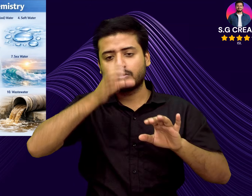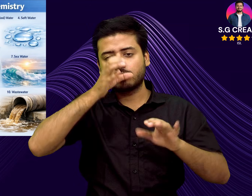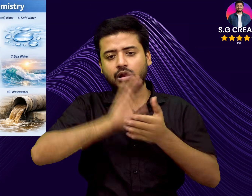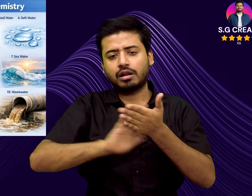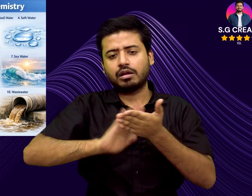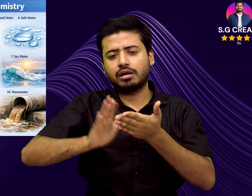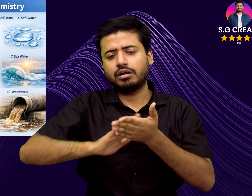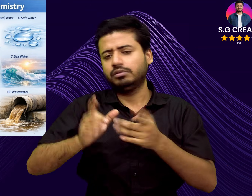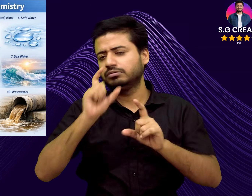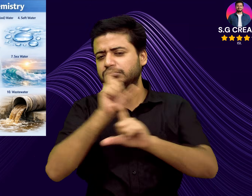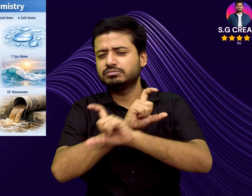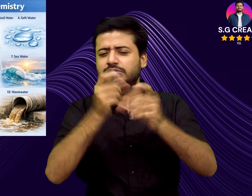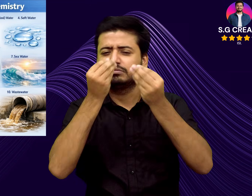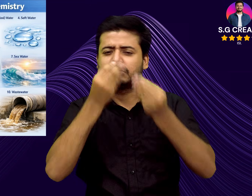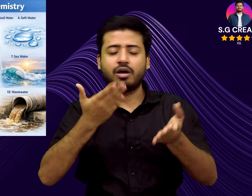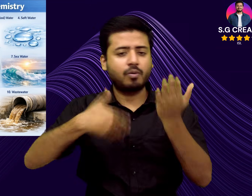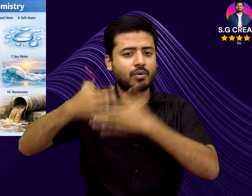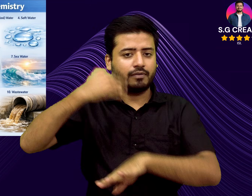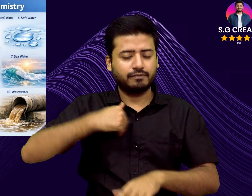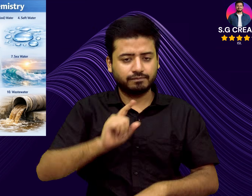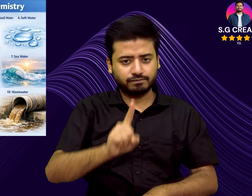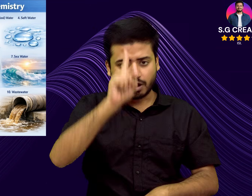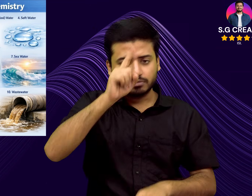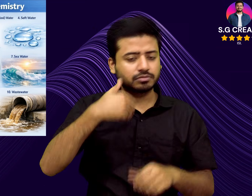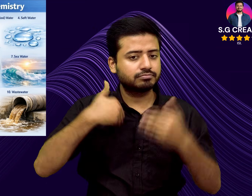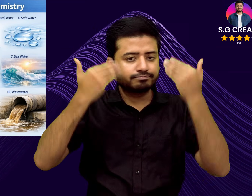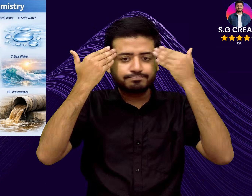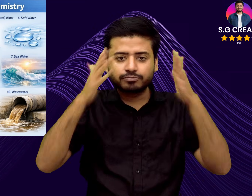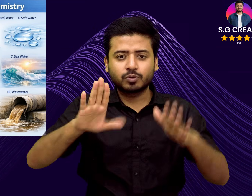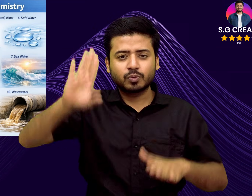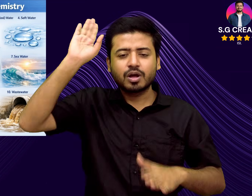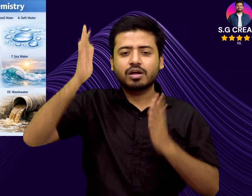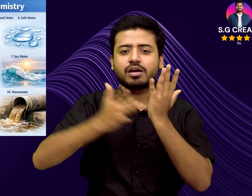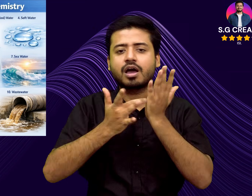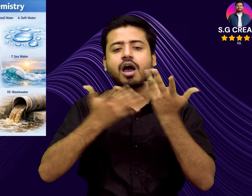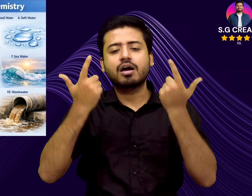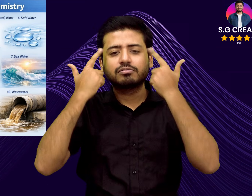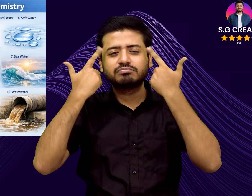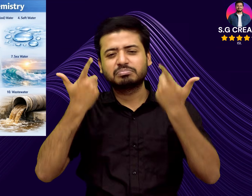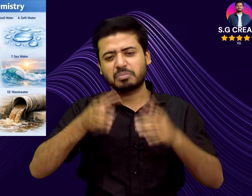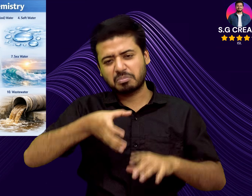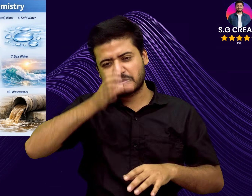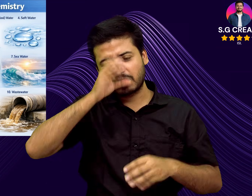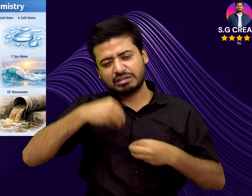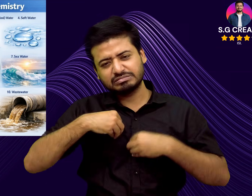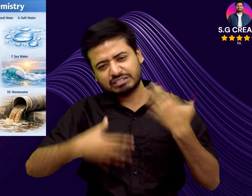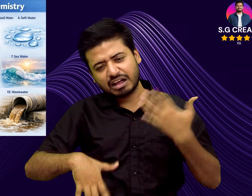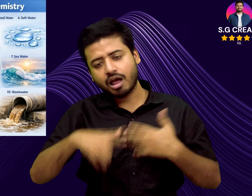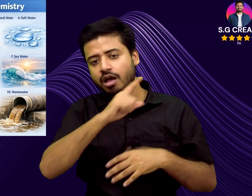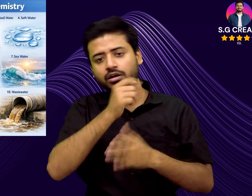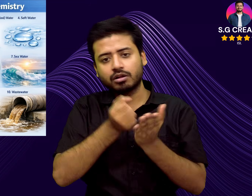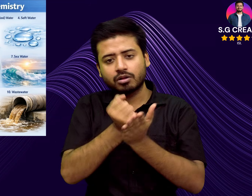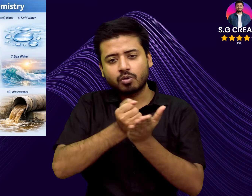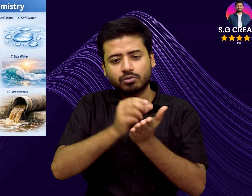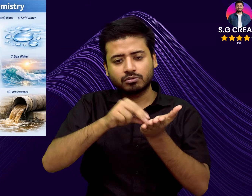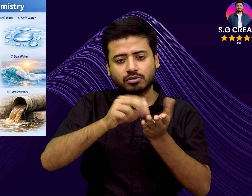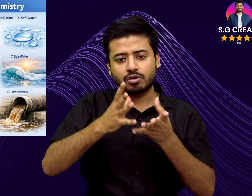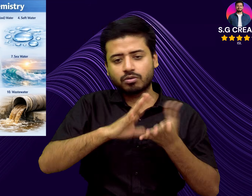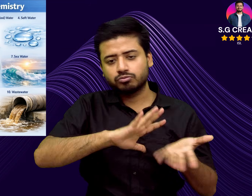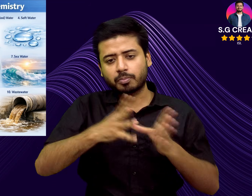sand, charcoal, and herbs via gravity, it drips into this final terracotta pot. The unglazed clay naturally cools